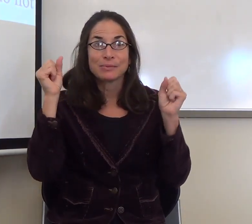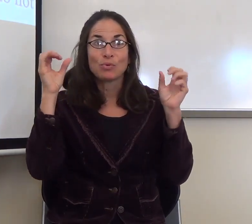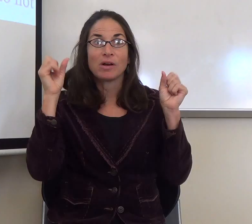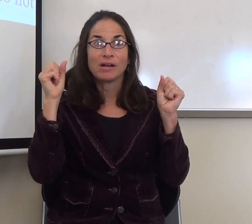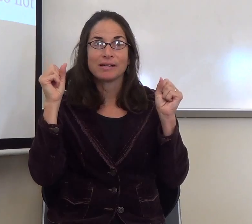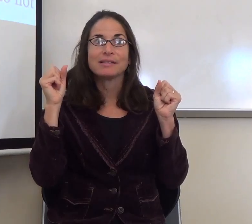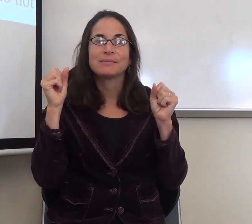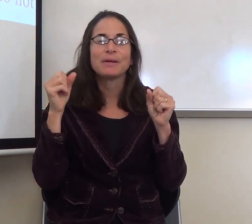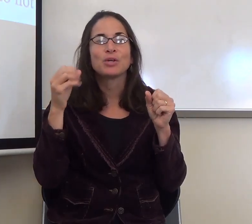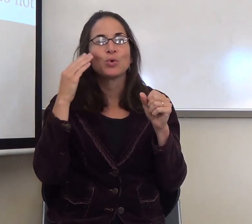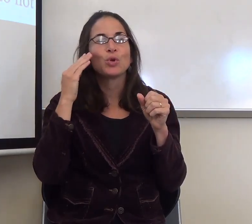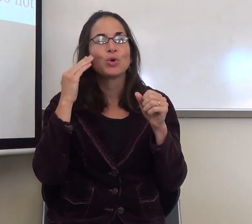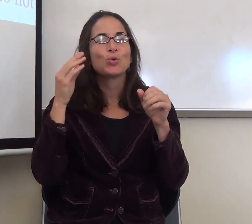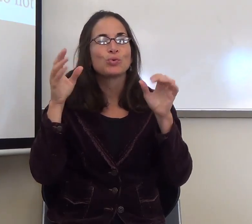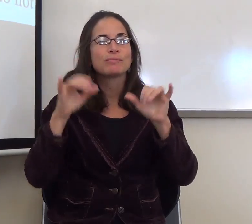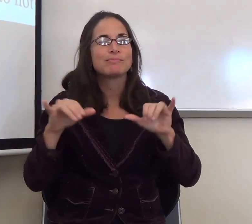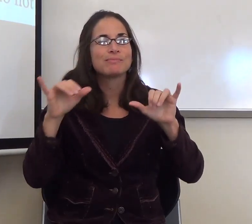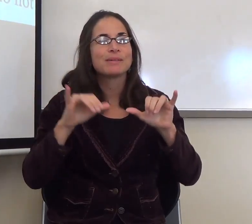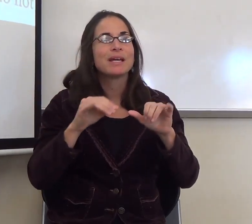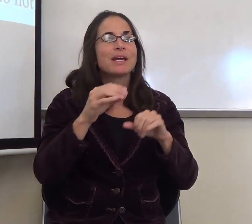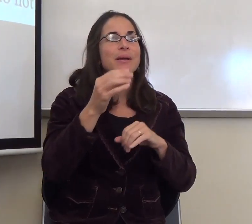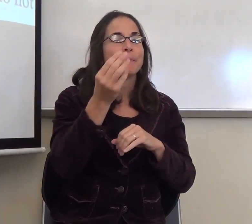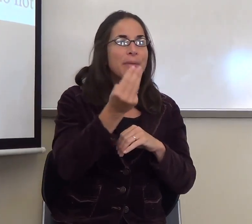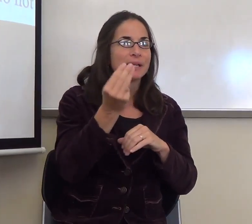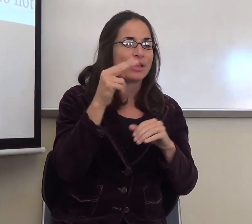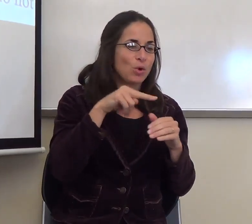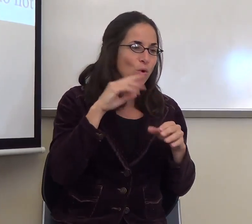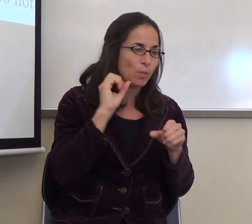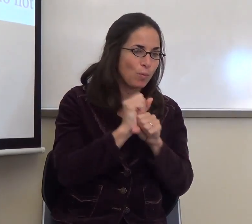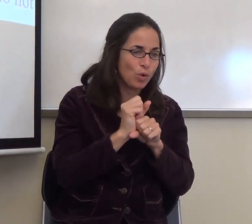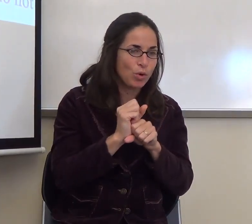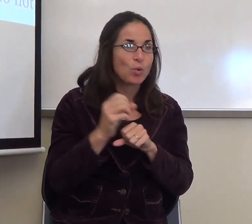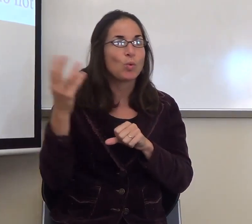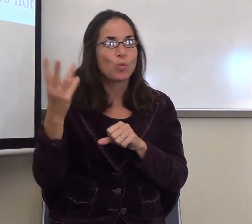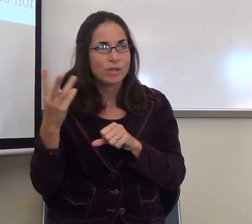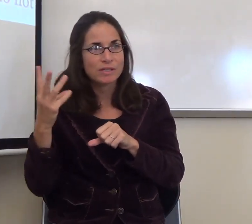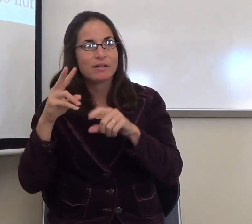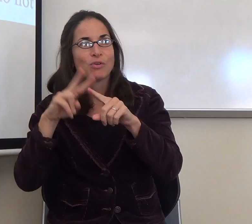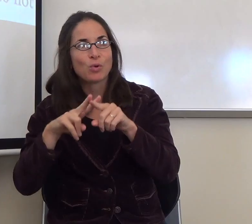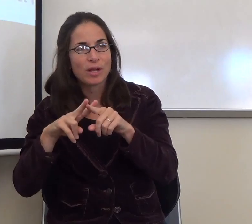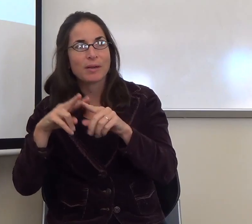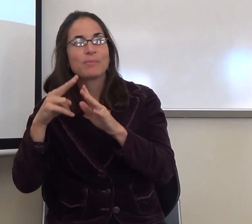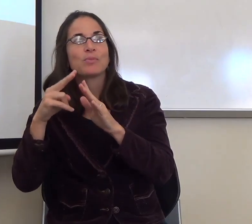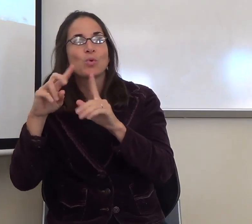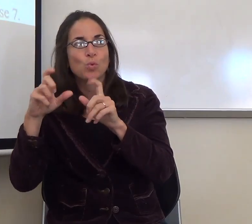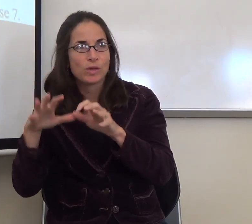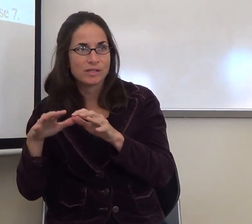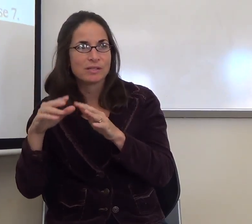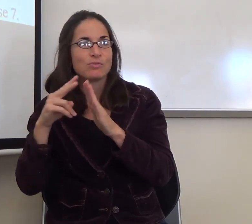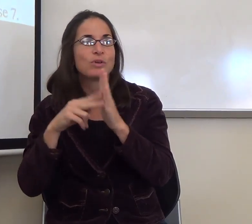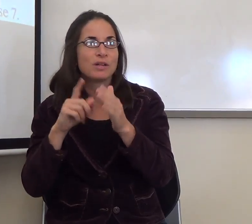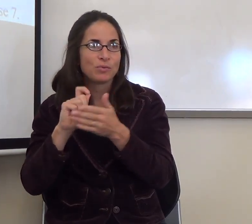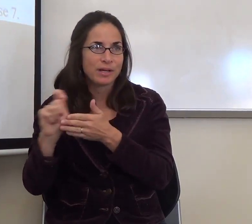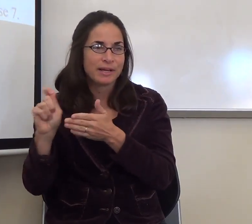On Wednesdays, we have the vocabulary reading ready. So, yeah. The only trick is that,